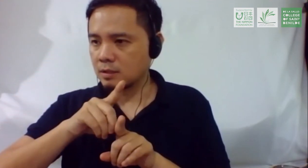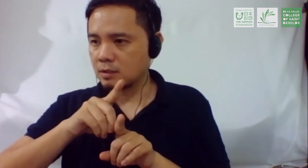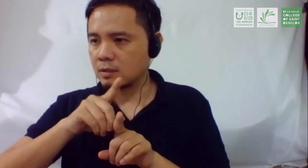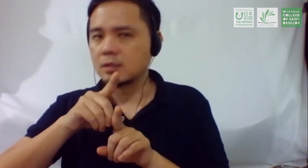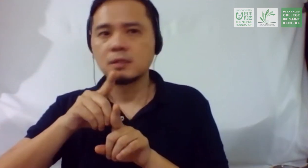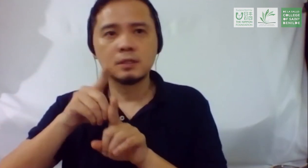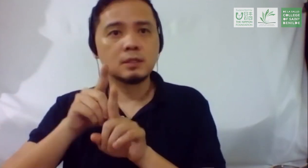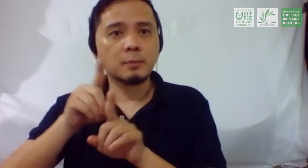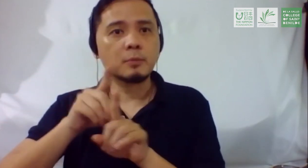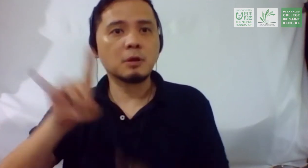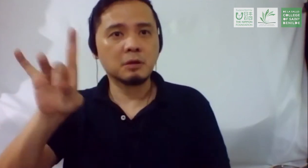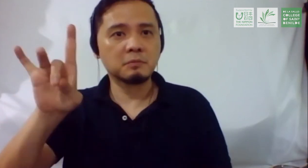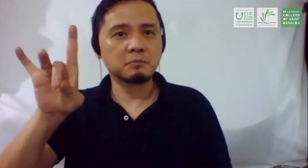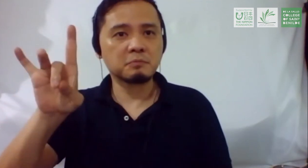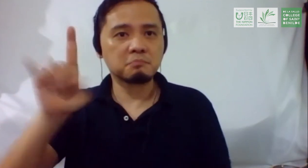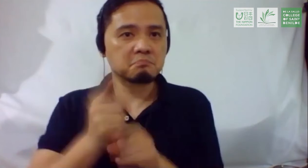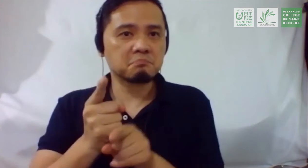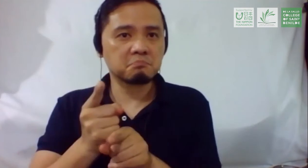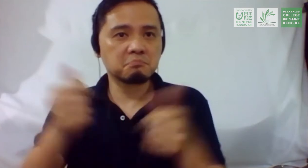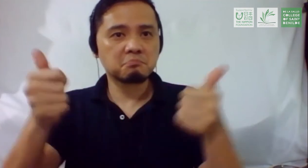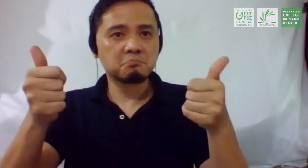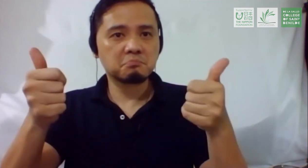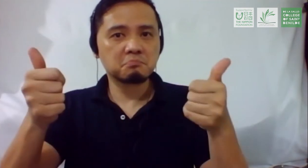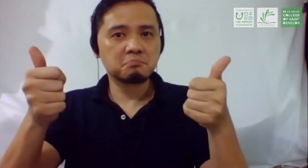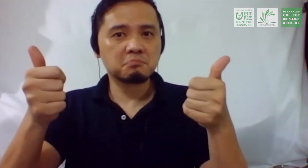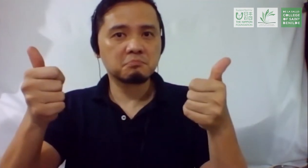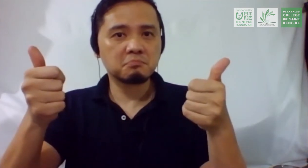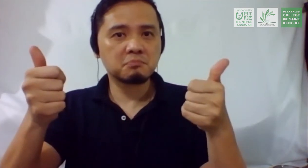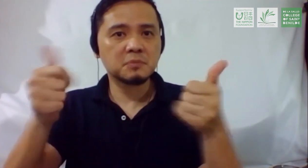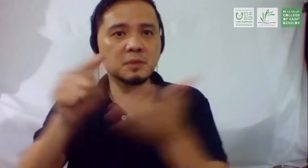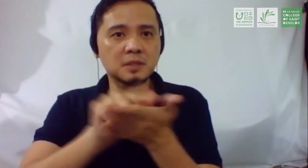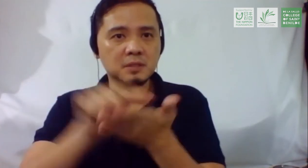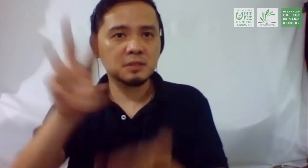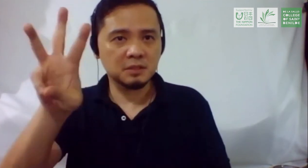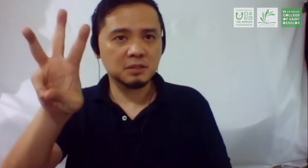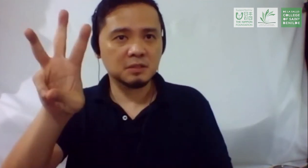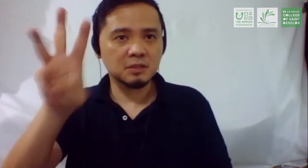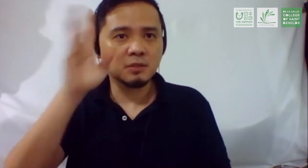Okay, everything looks good. So we'll start off with your questions.